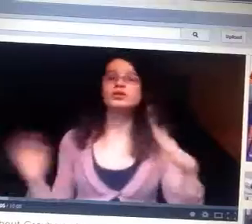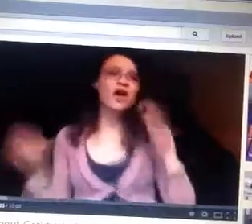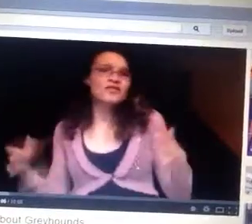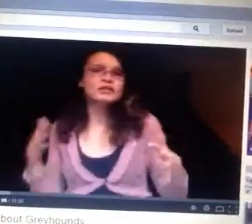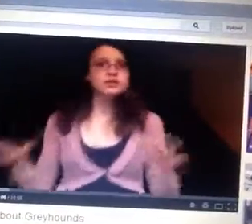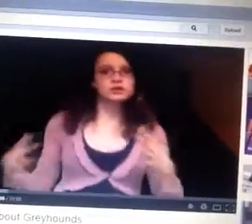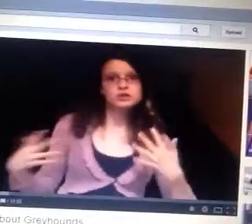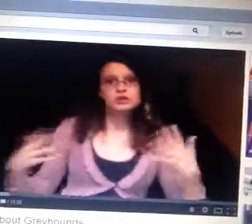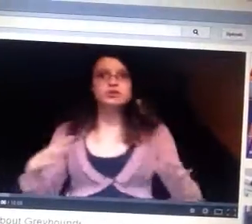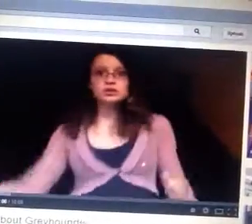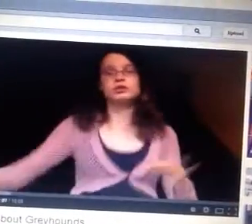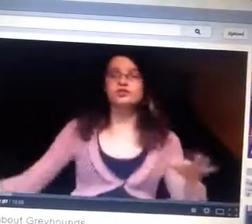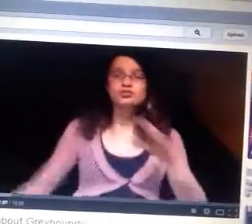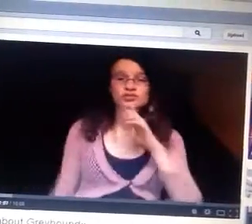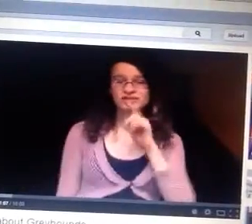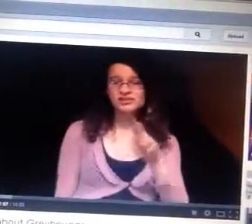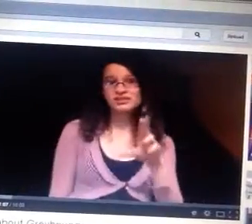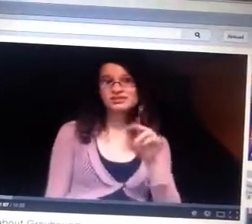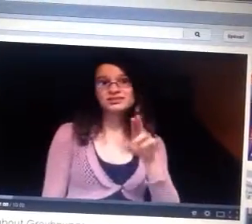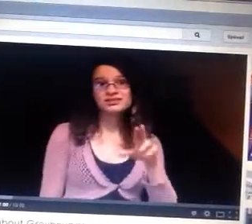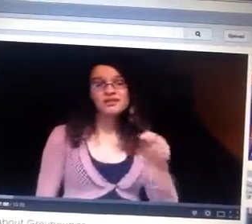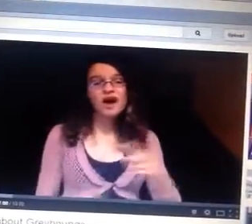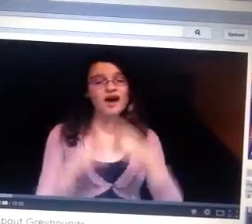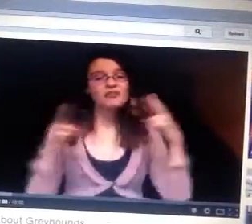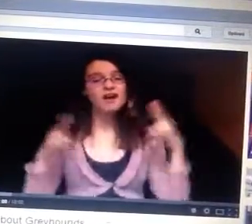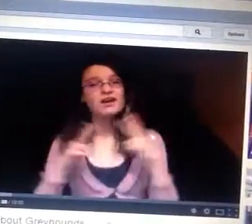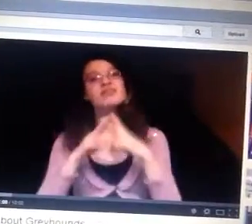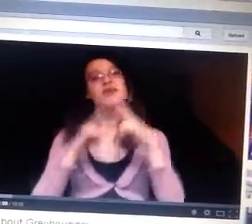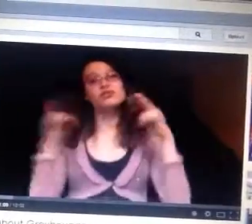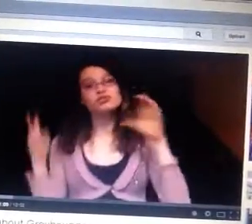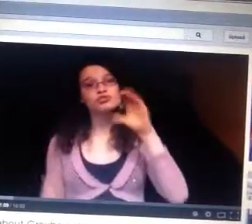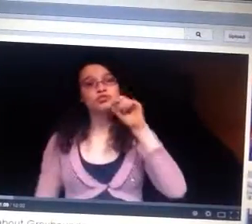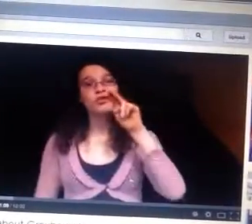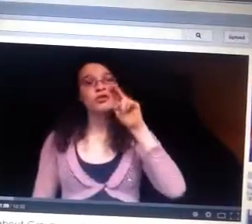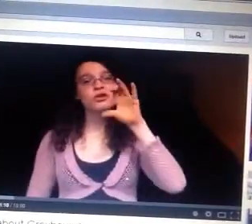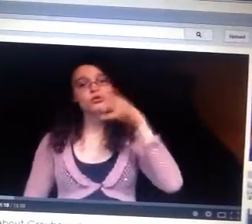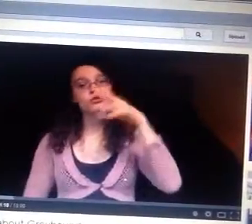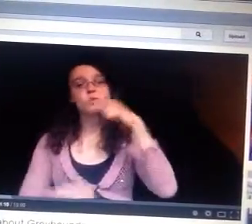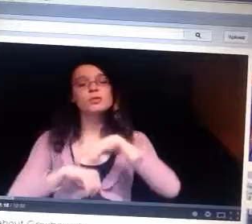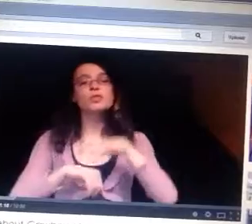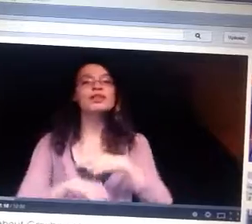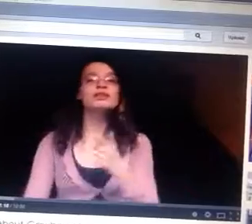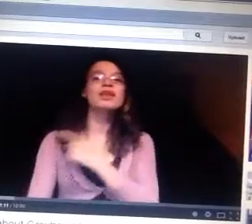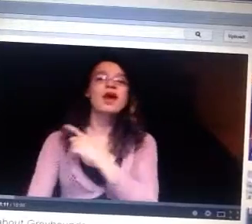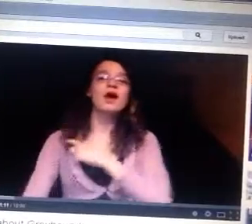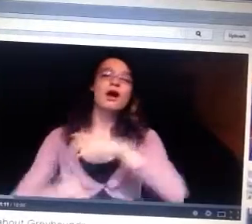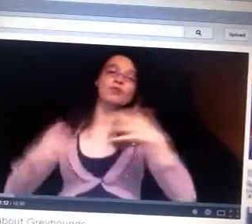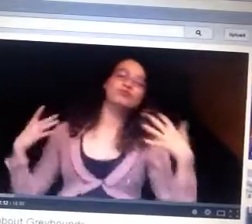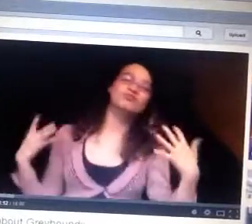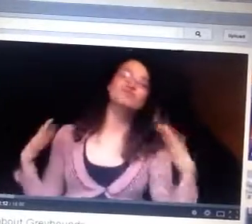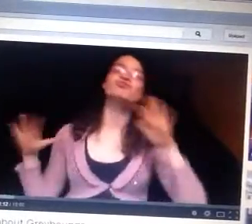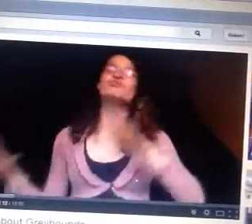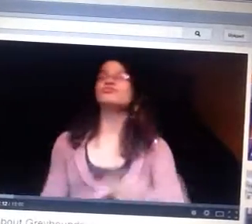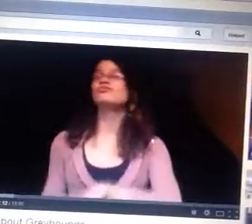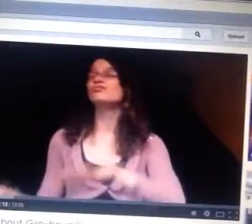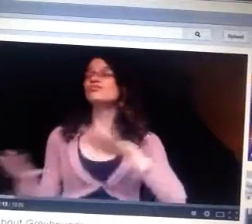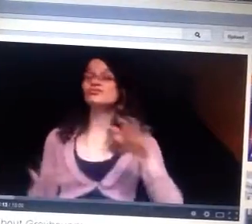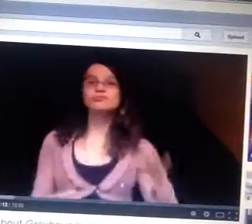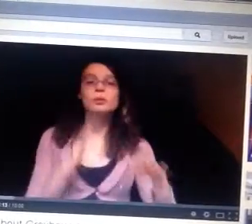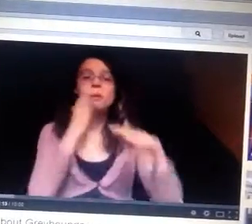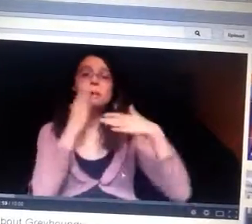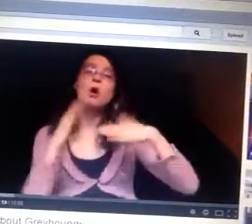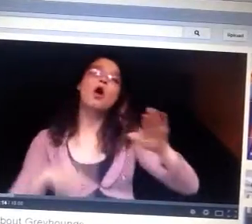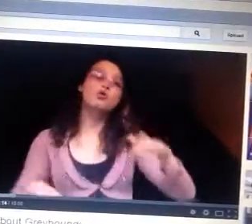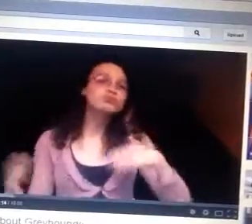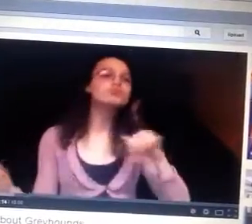active and hyper, and they like to move around, and that they can't sit still. But when in reality,